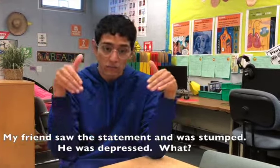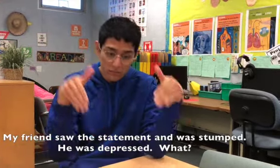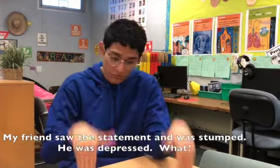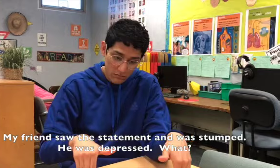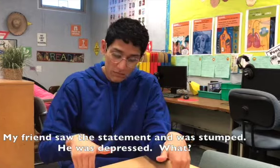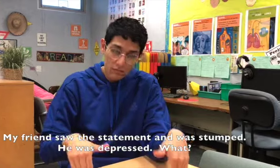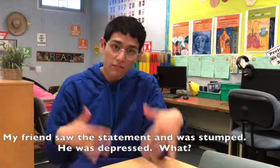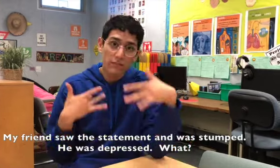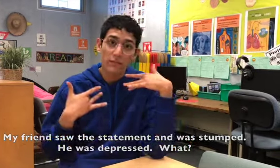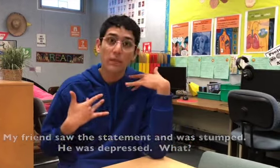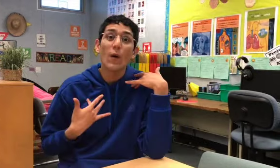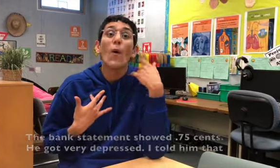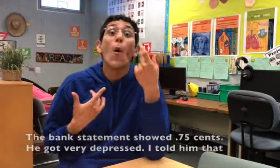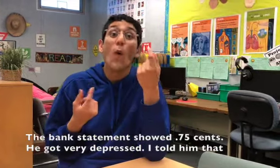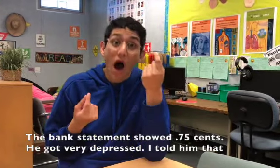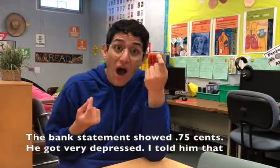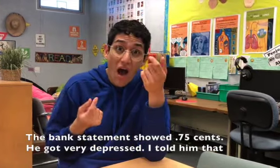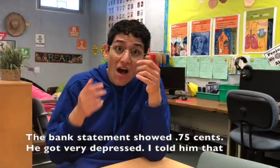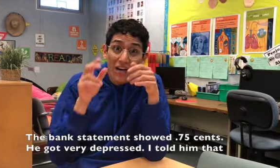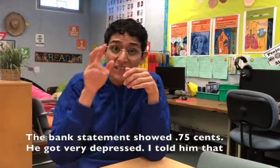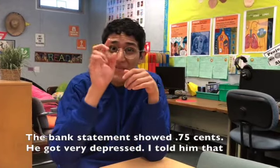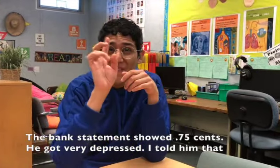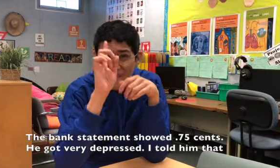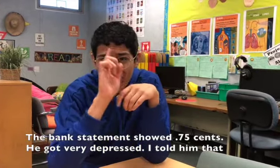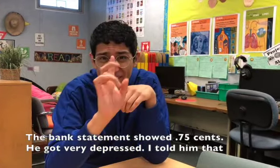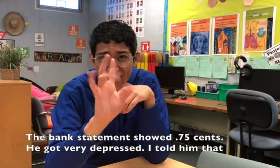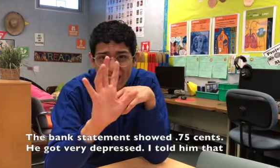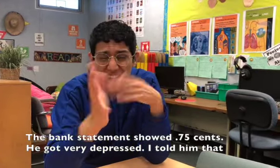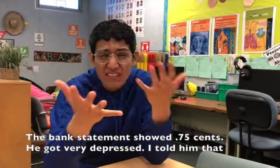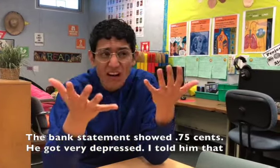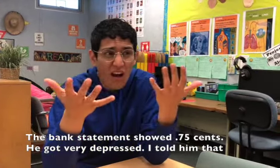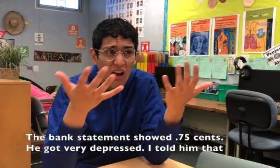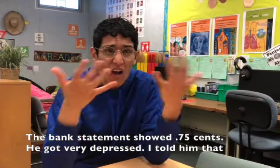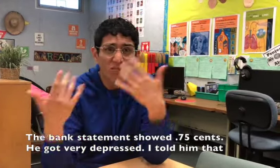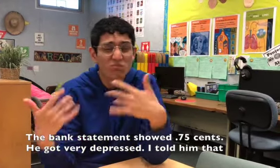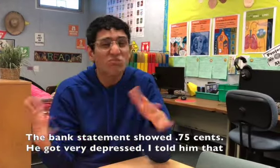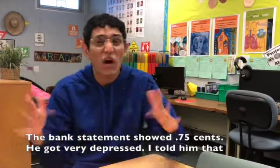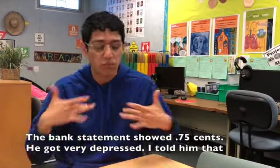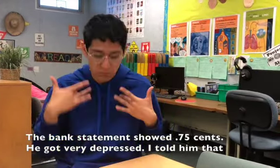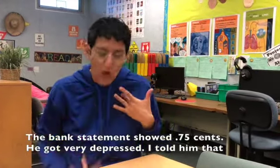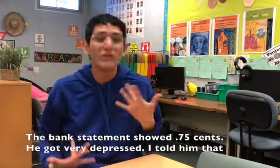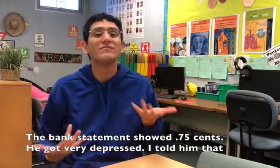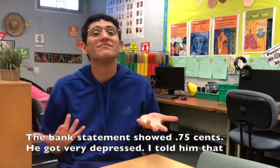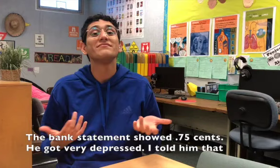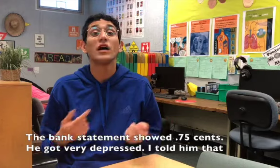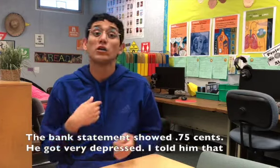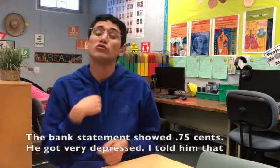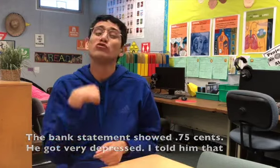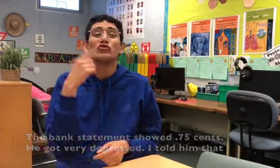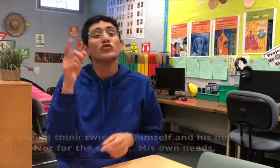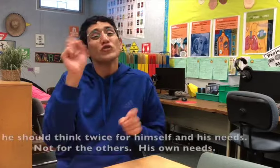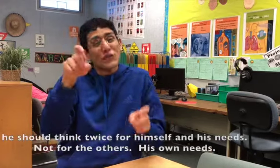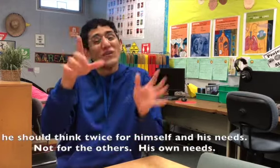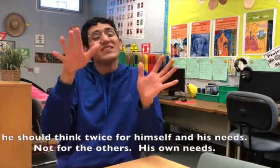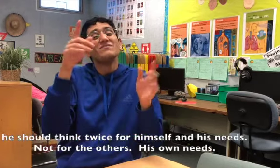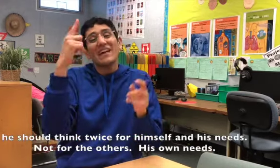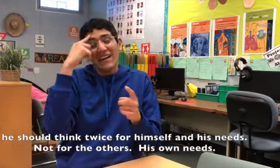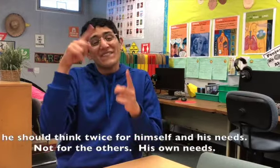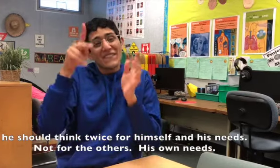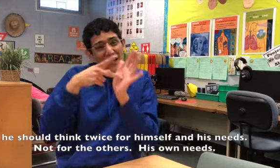saw the statement and was stumped and depressed. The bank statement showed 75 cents. He got very depressed. I told him that he should